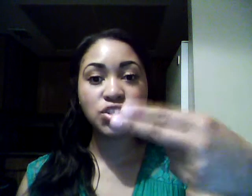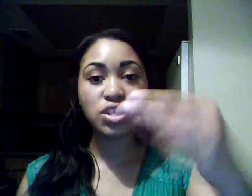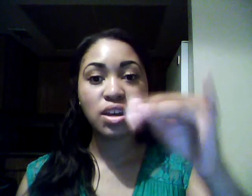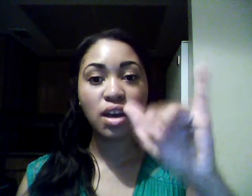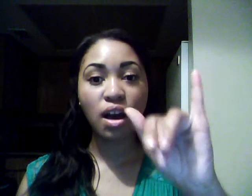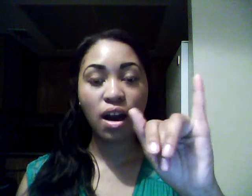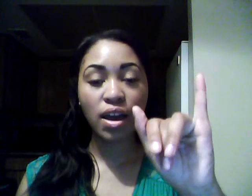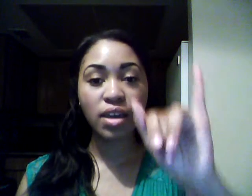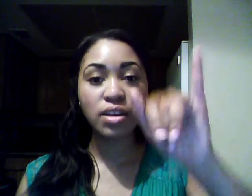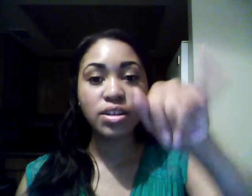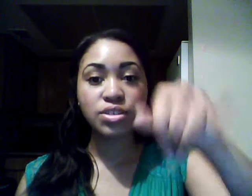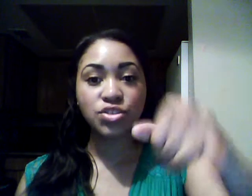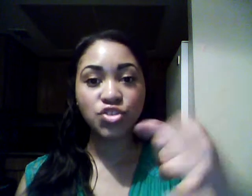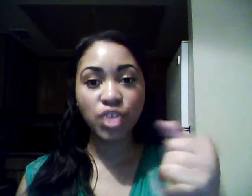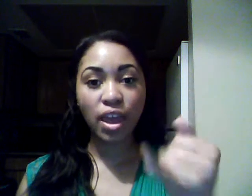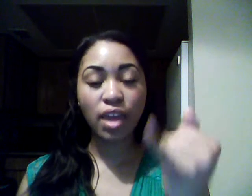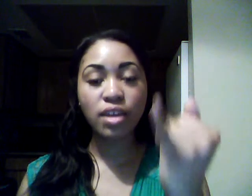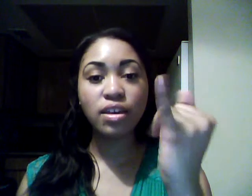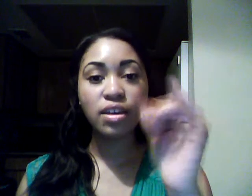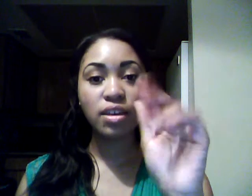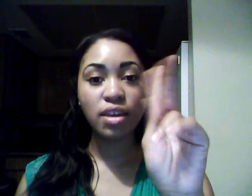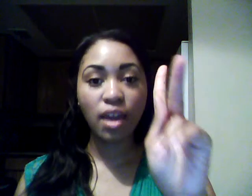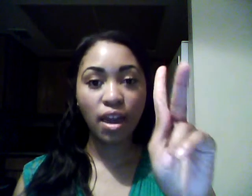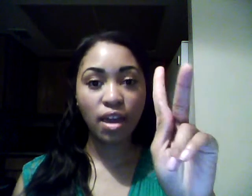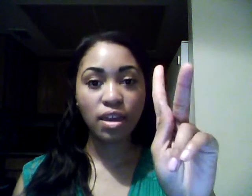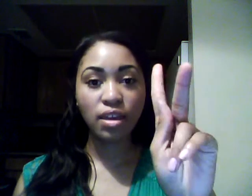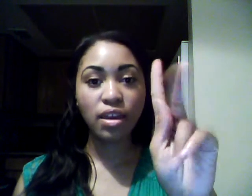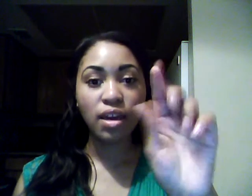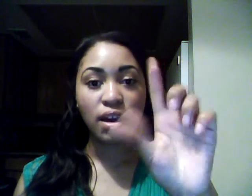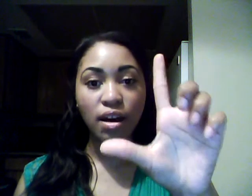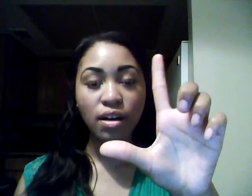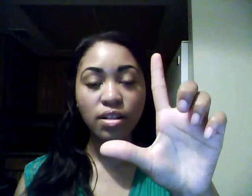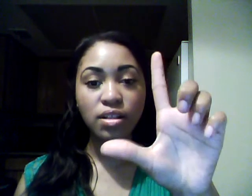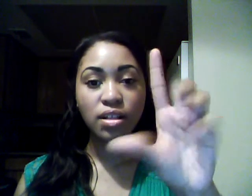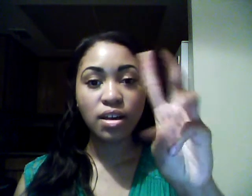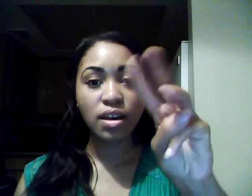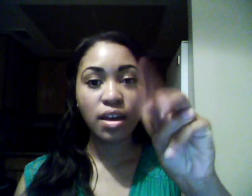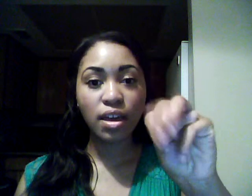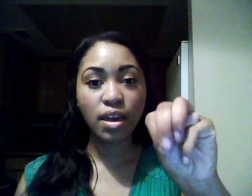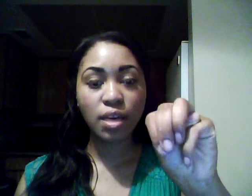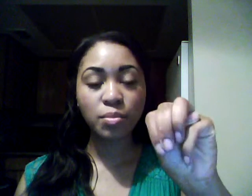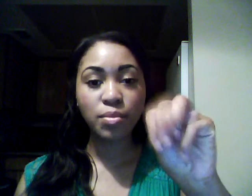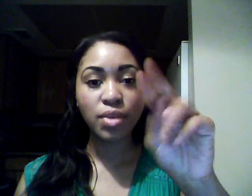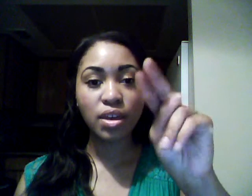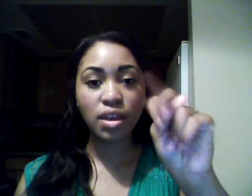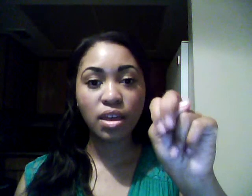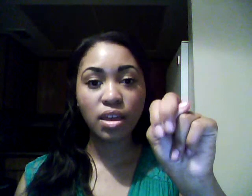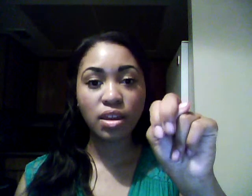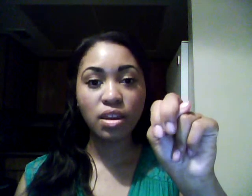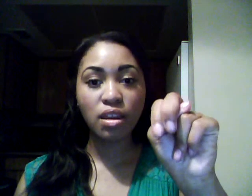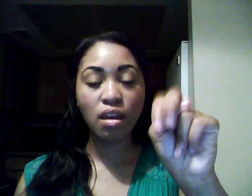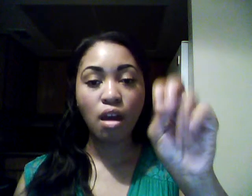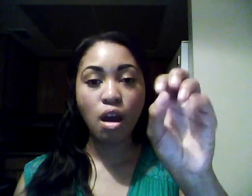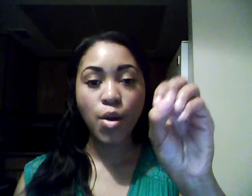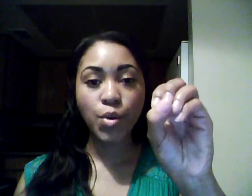H, I, J, K, L, M, N,